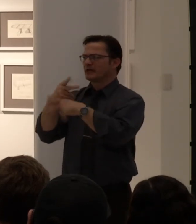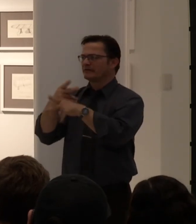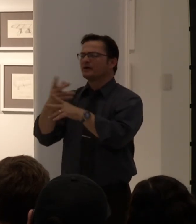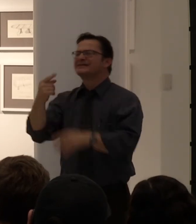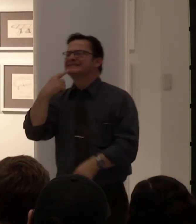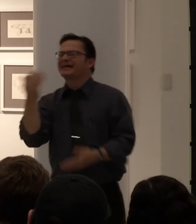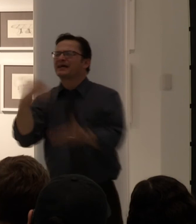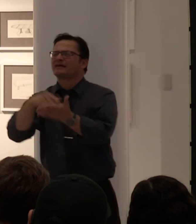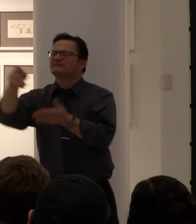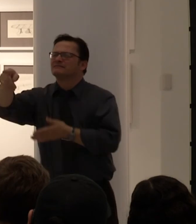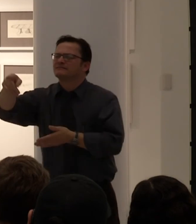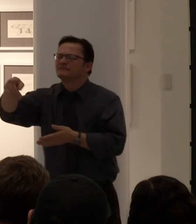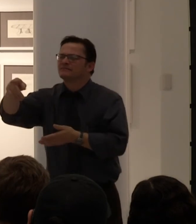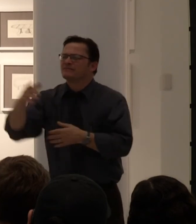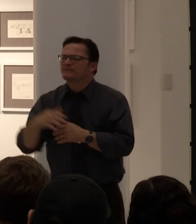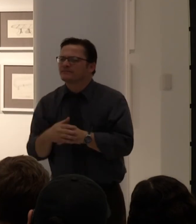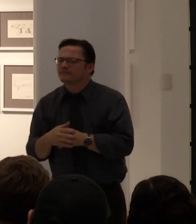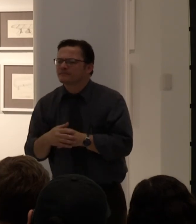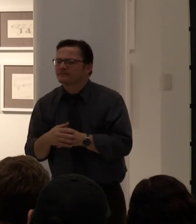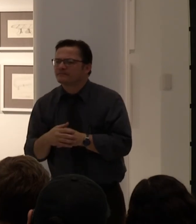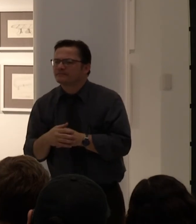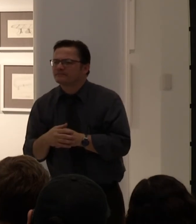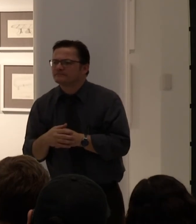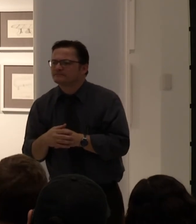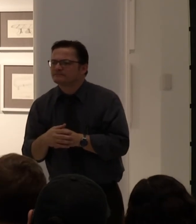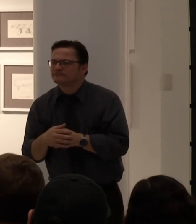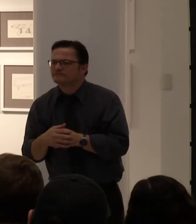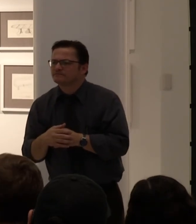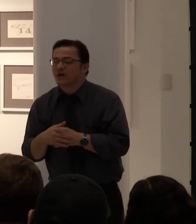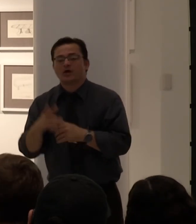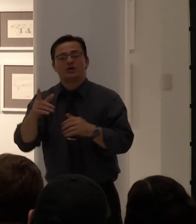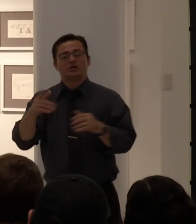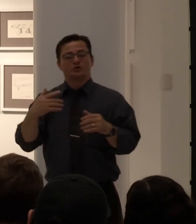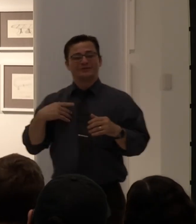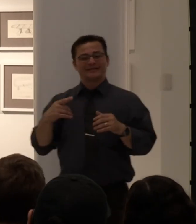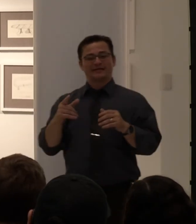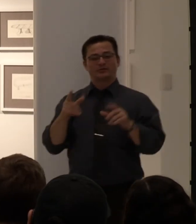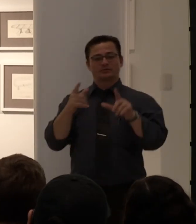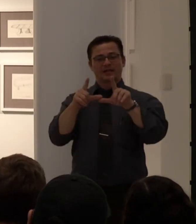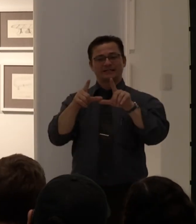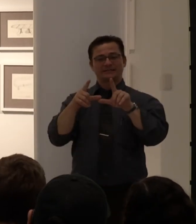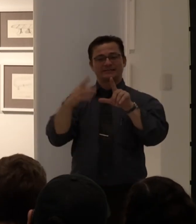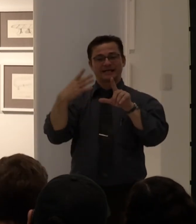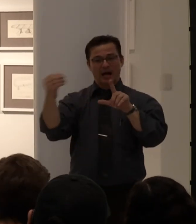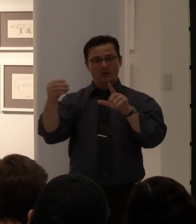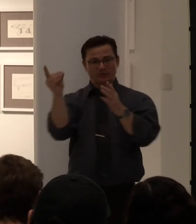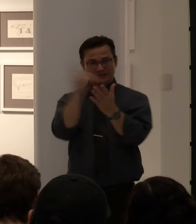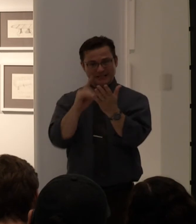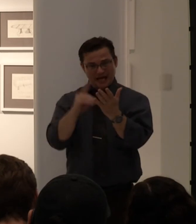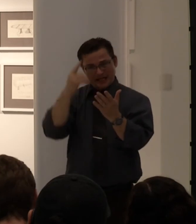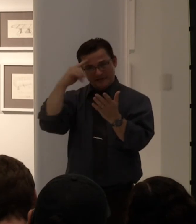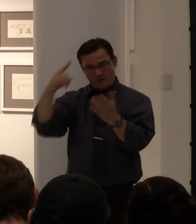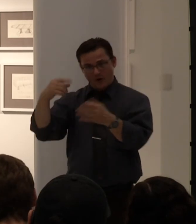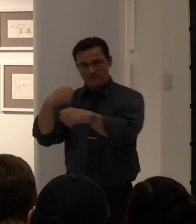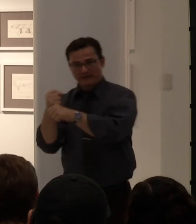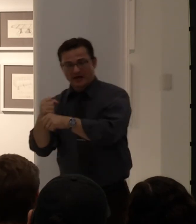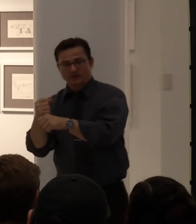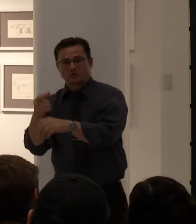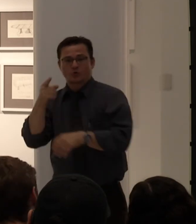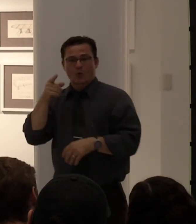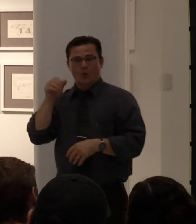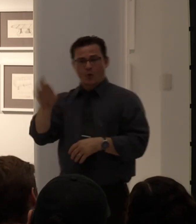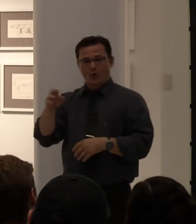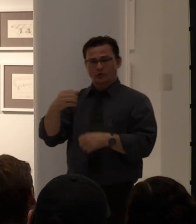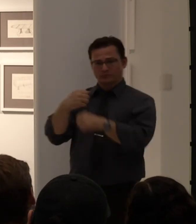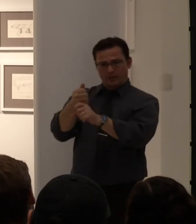it one more time. Do you find that you guys often license out your designs to manufacturers to produce, or do you have your own means of manufacturing?